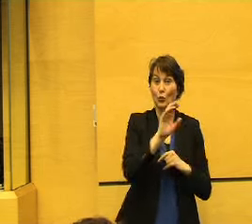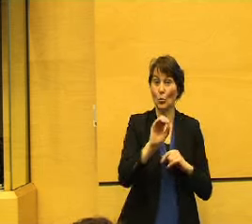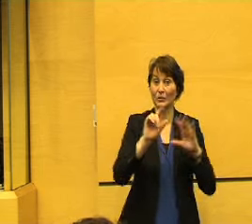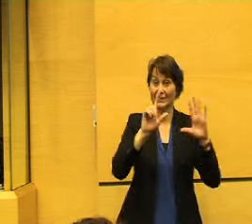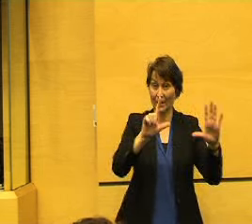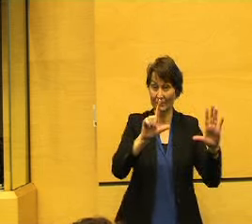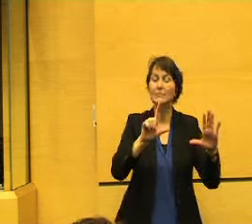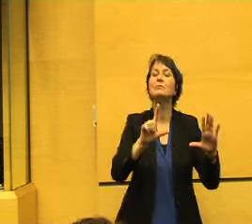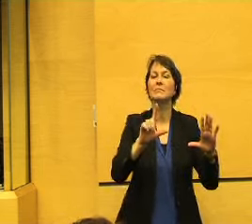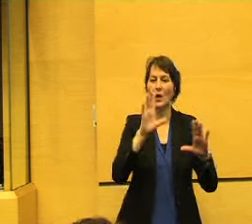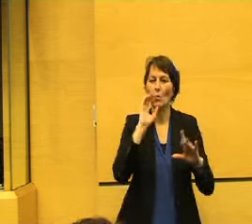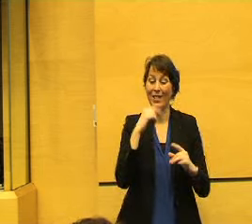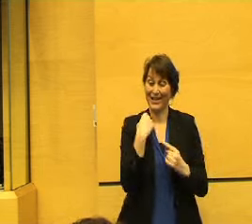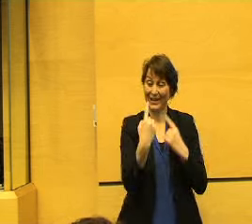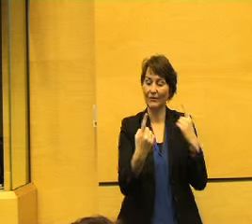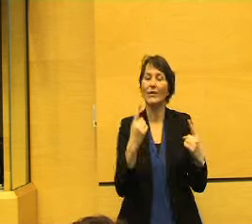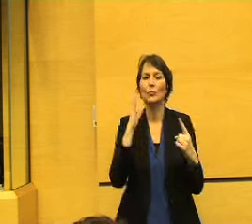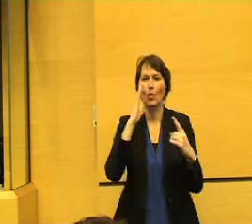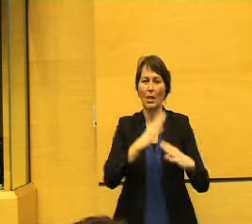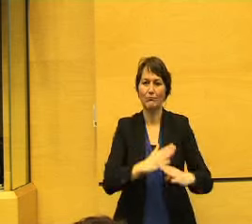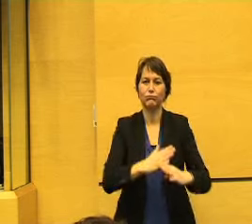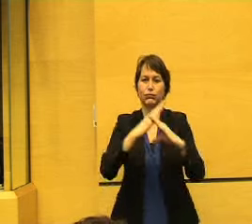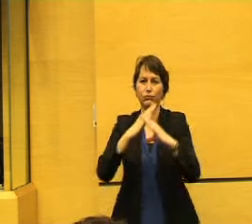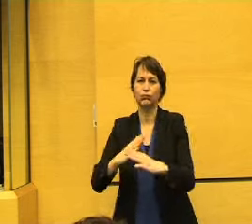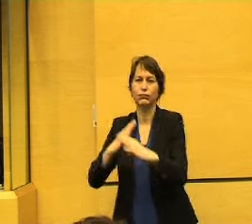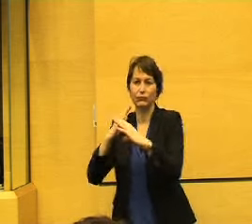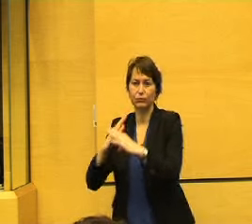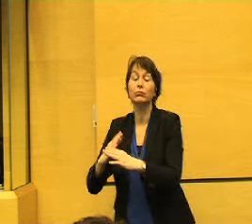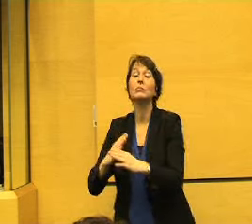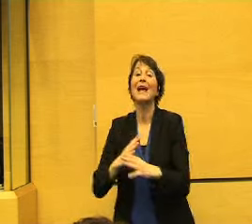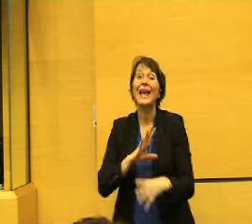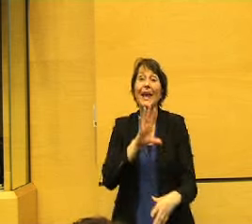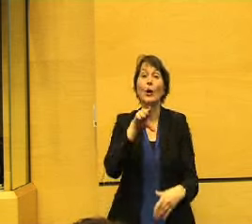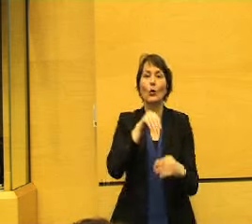all individuals, including women with disabilities.